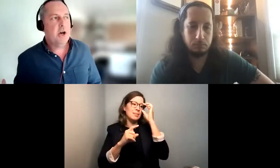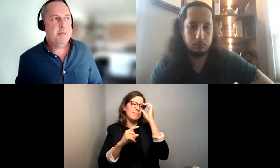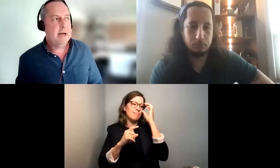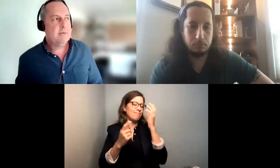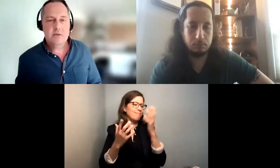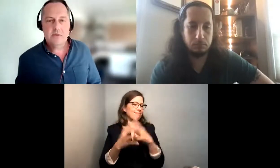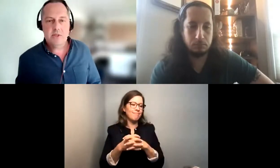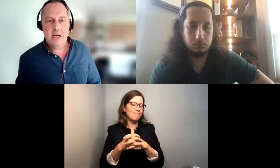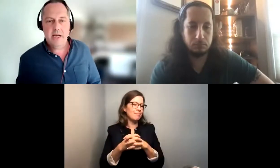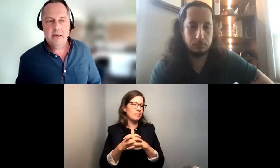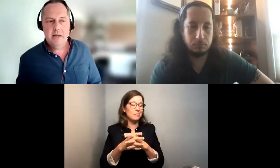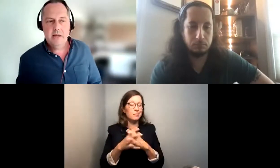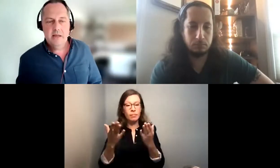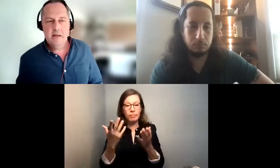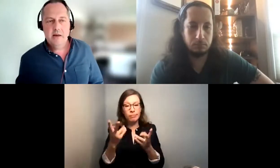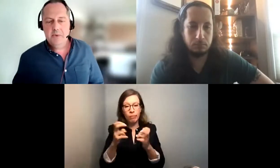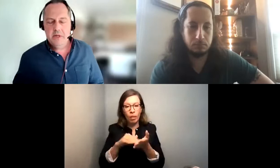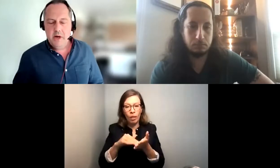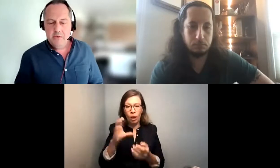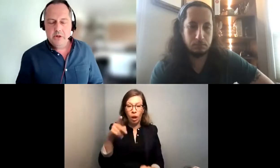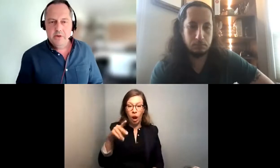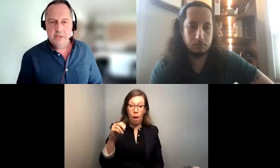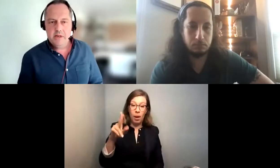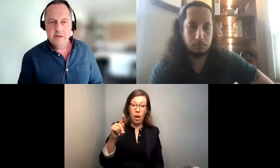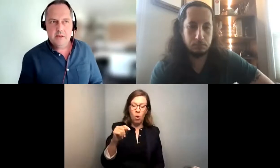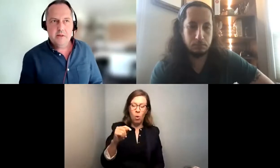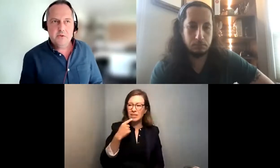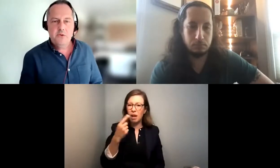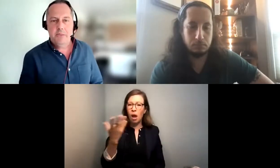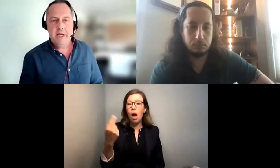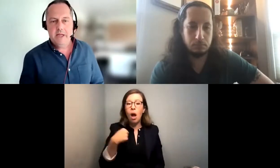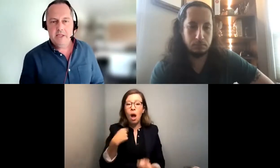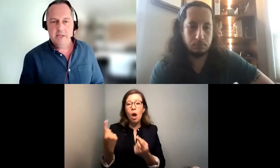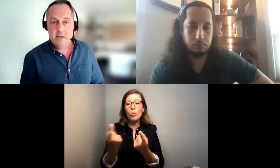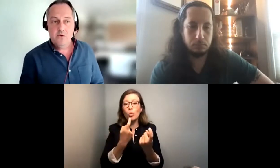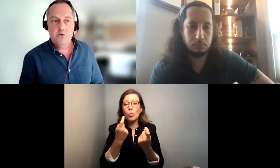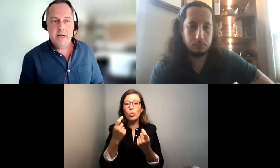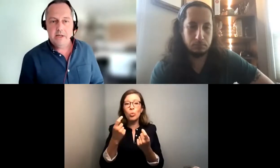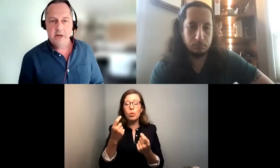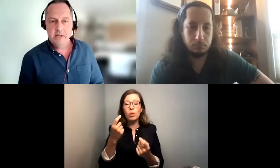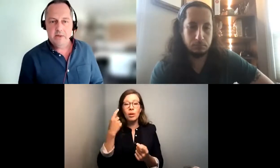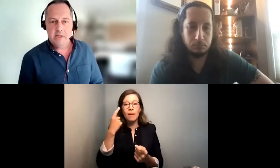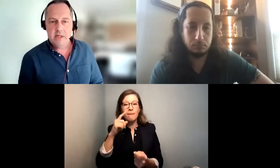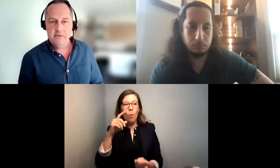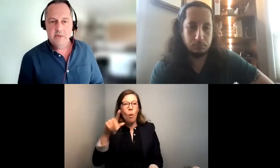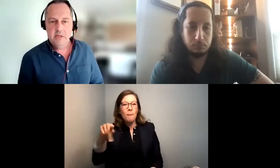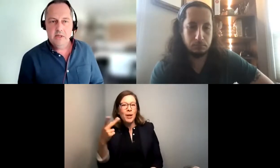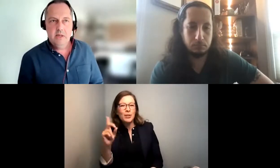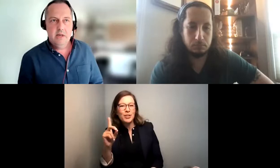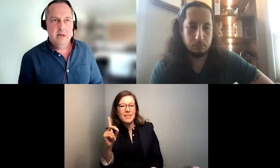it's a cop-out to say, but I'm recruiting for PhD, so they're already graduates at